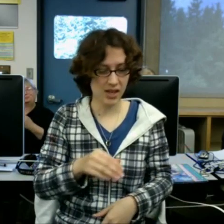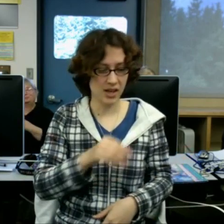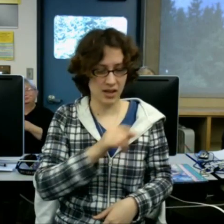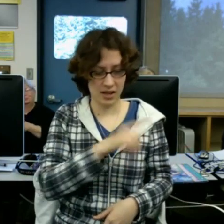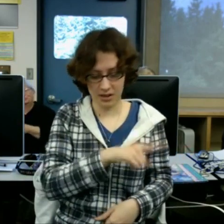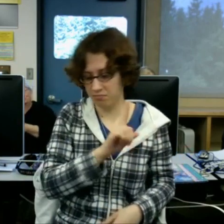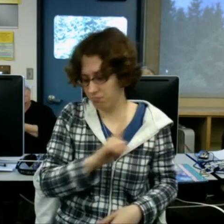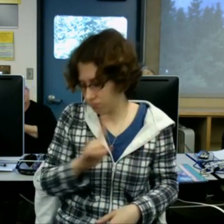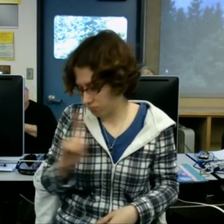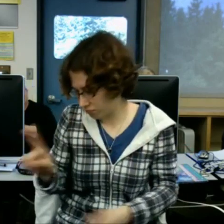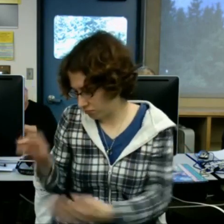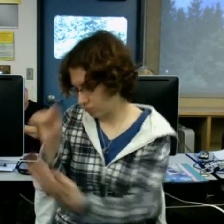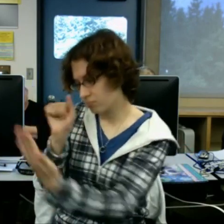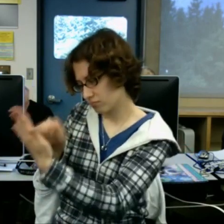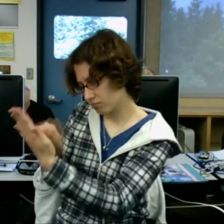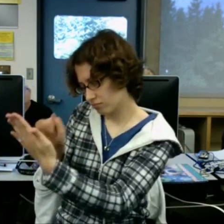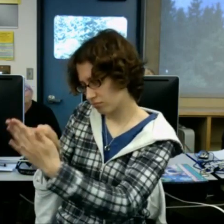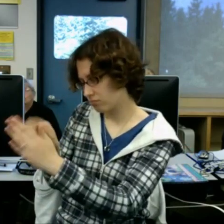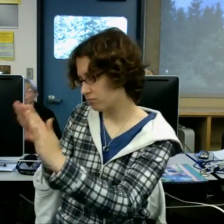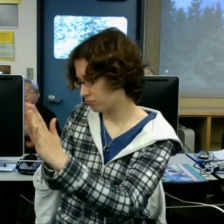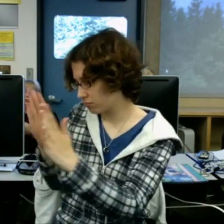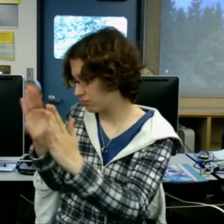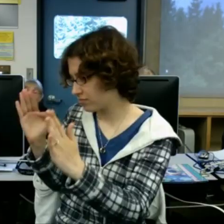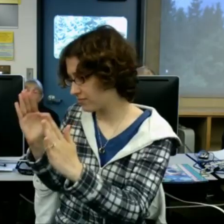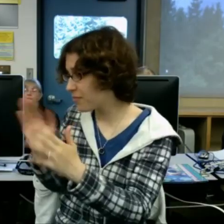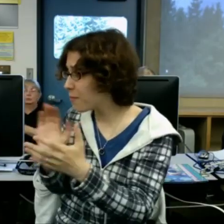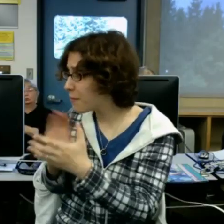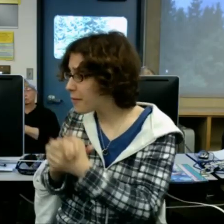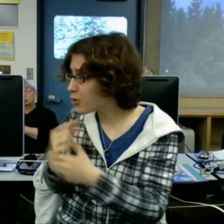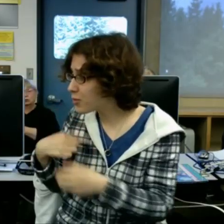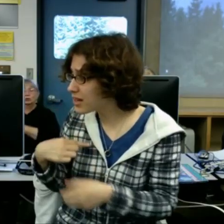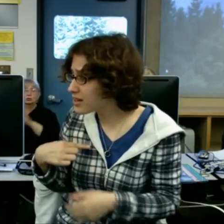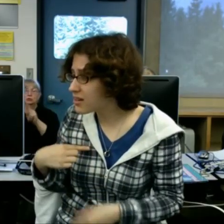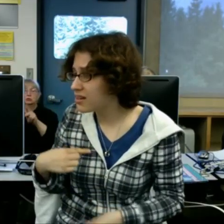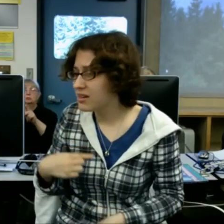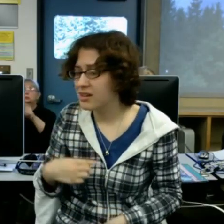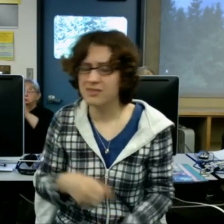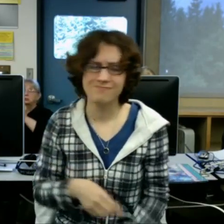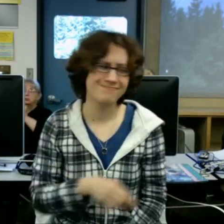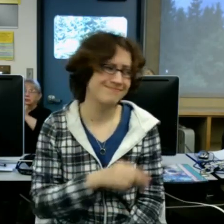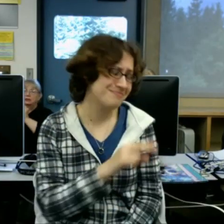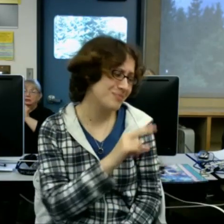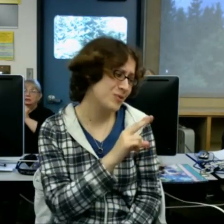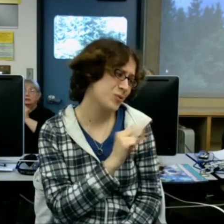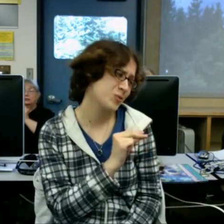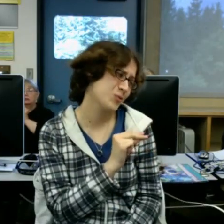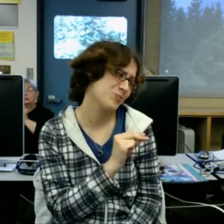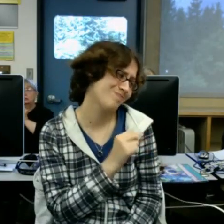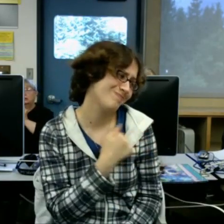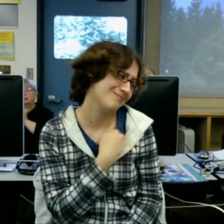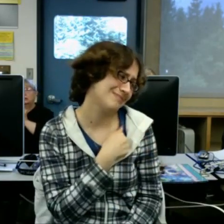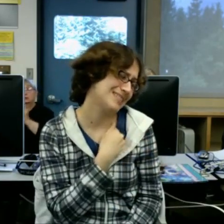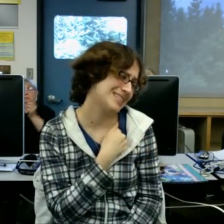the beast would walk to Beauty's room, knock on the door, open the door and said, "Will you marry me?" "No," she'd say, "sorry."